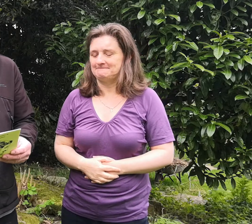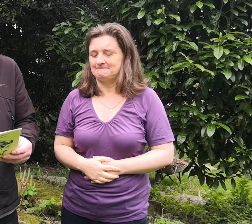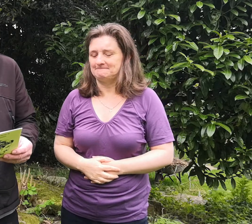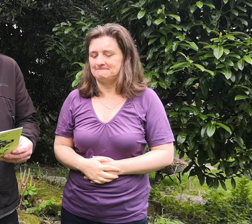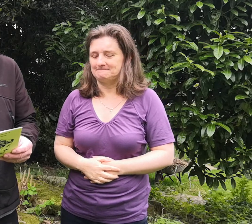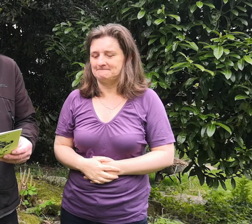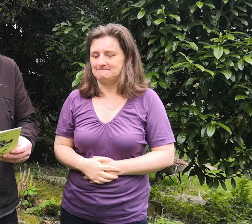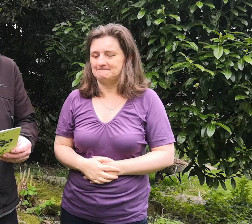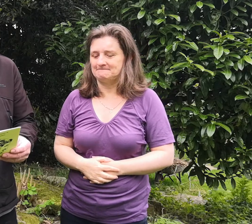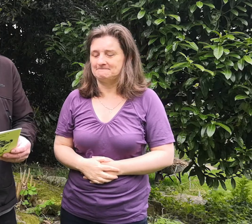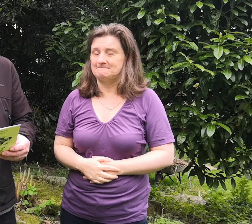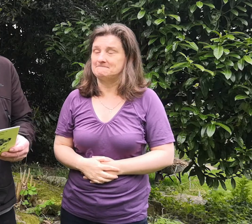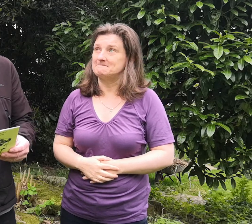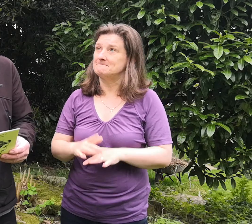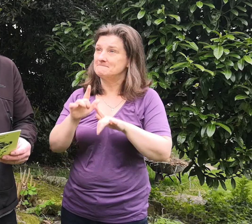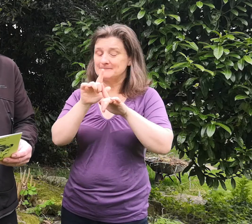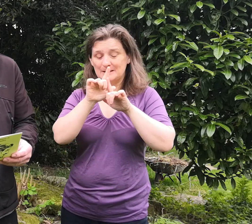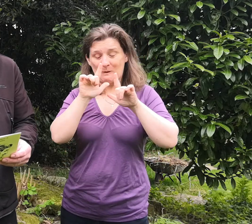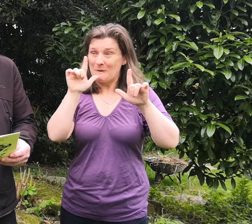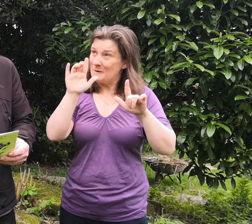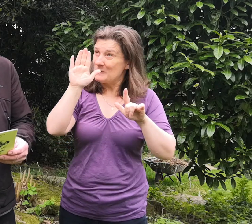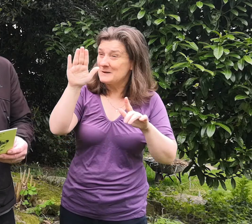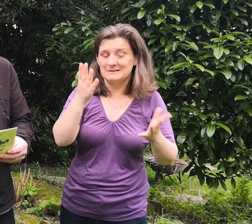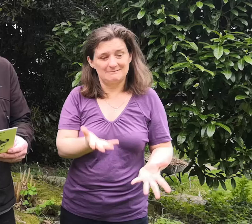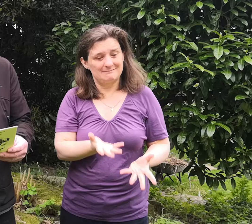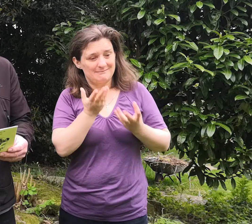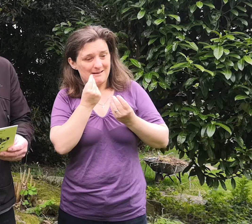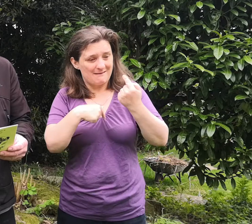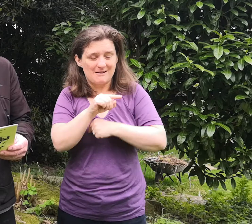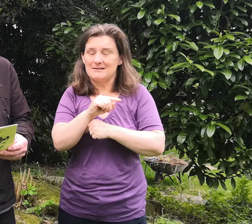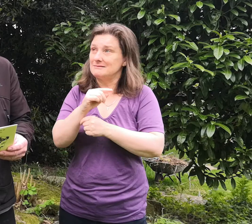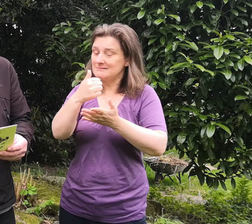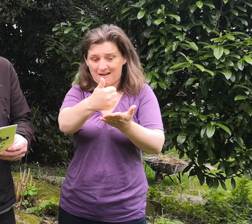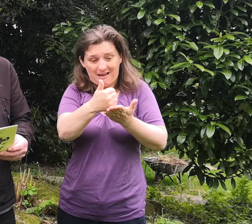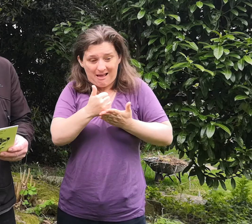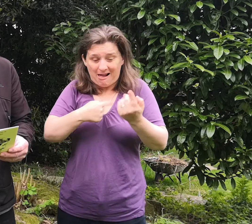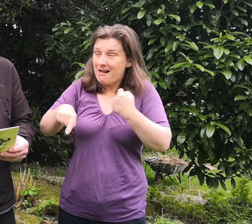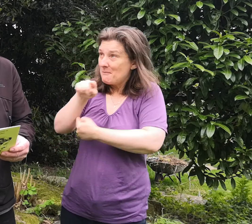Lord, hear us and help us.